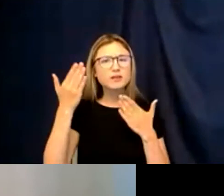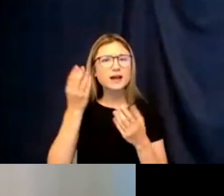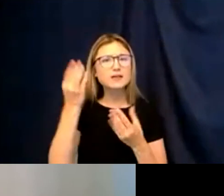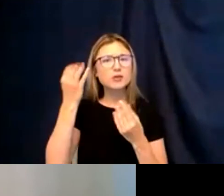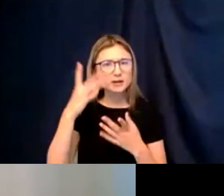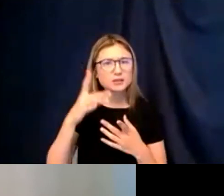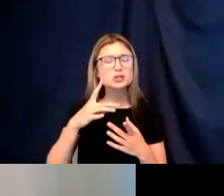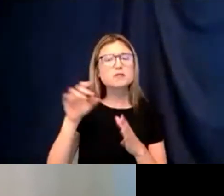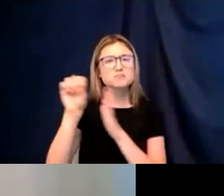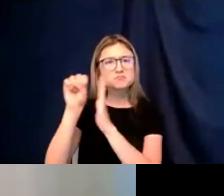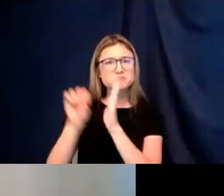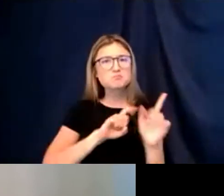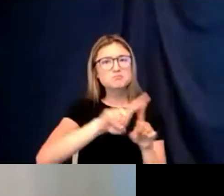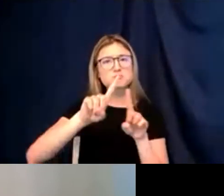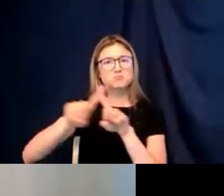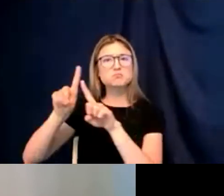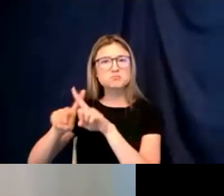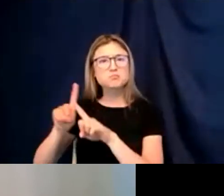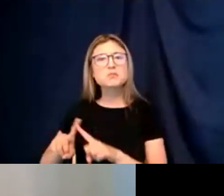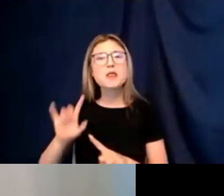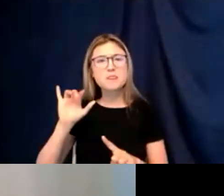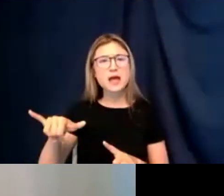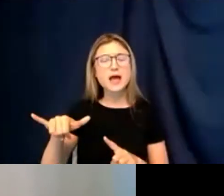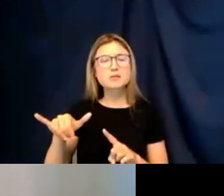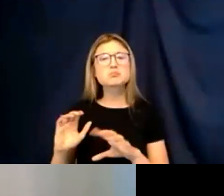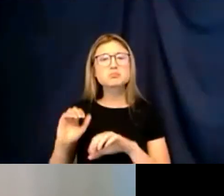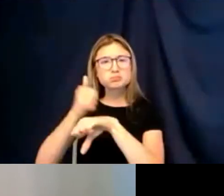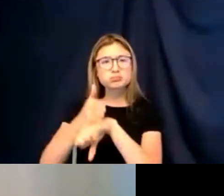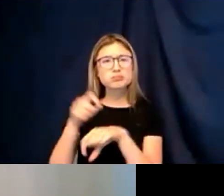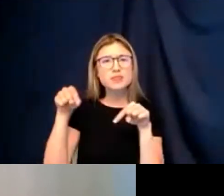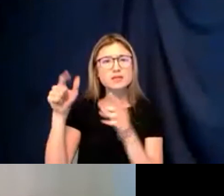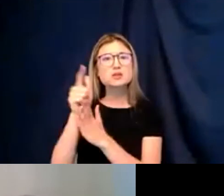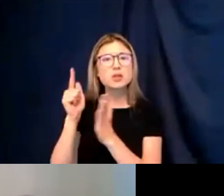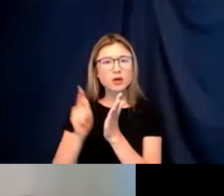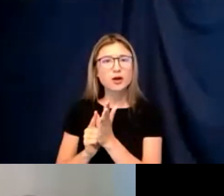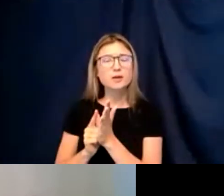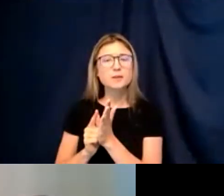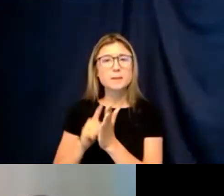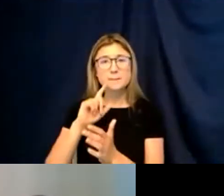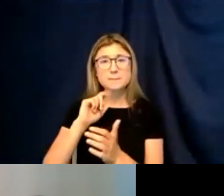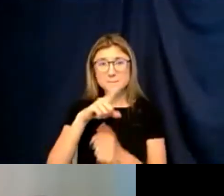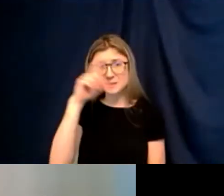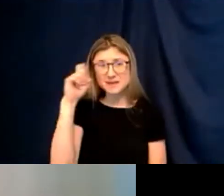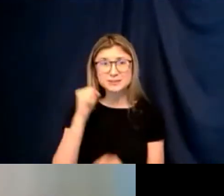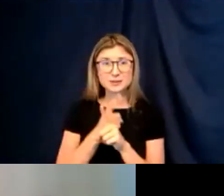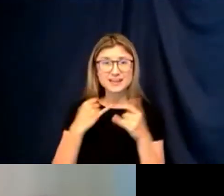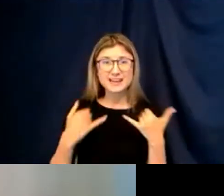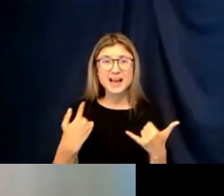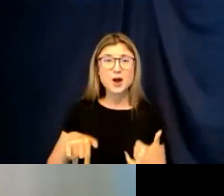been providing, that has actually been putting this law into place. Because right now we have so many